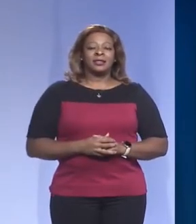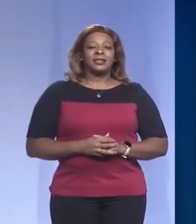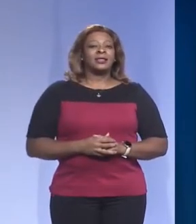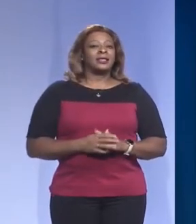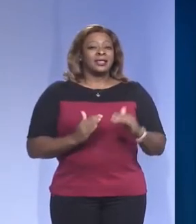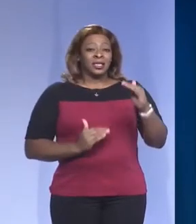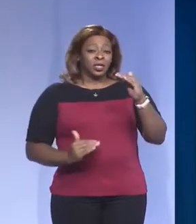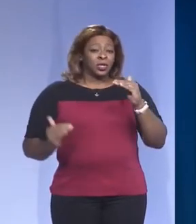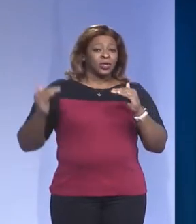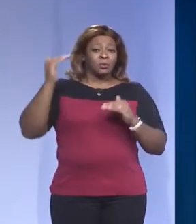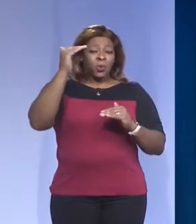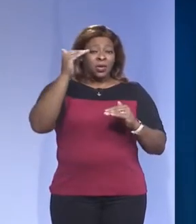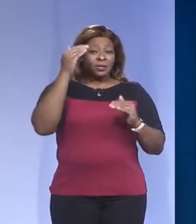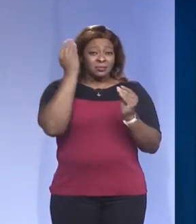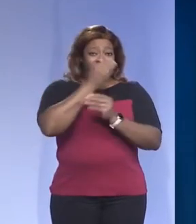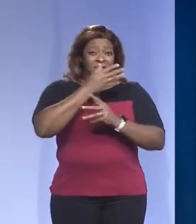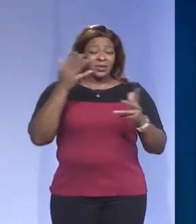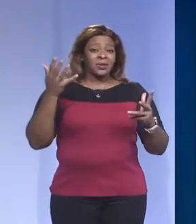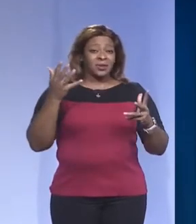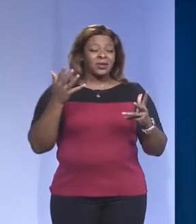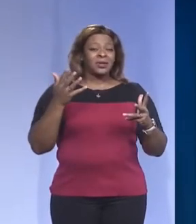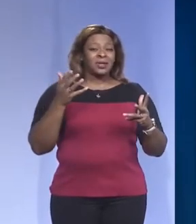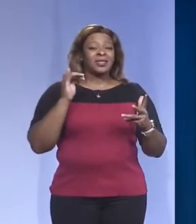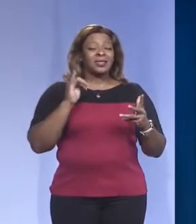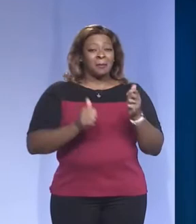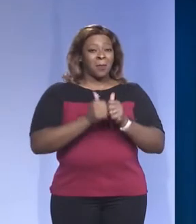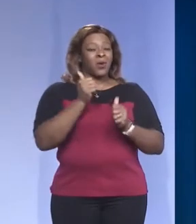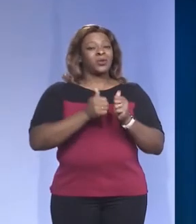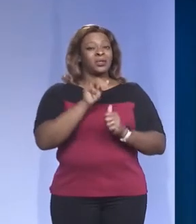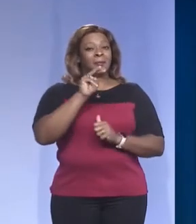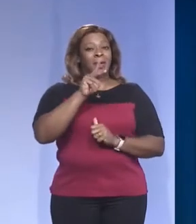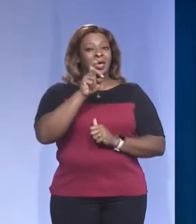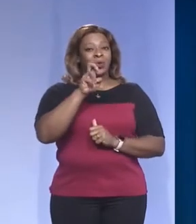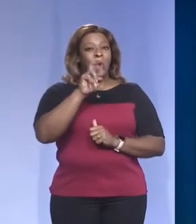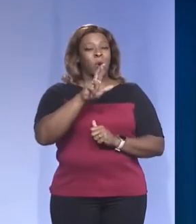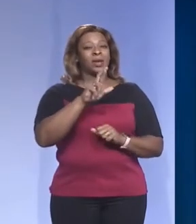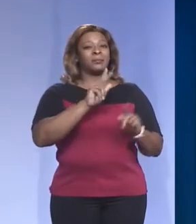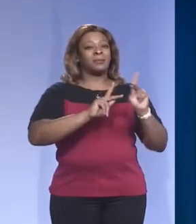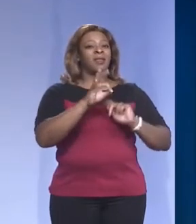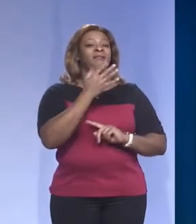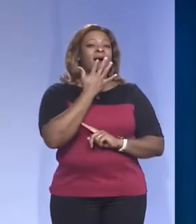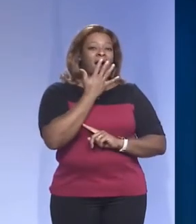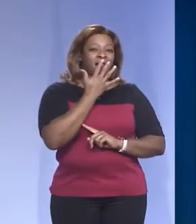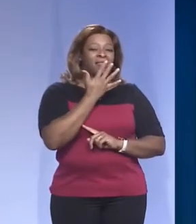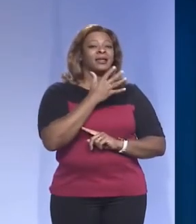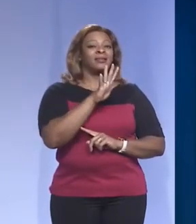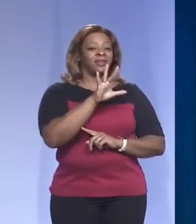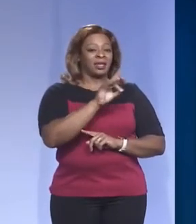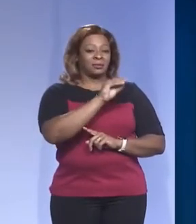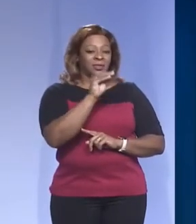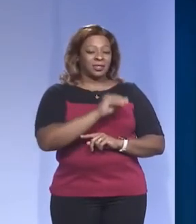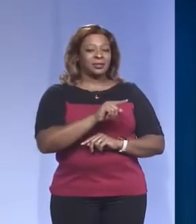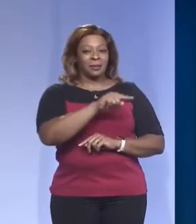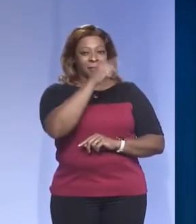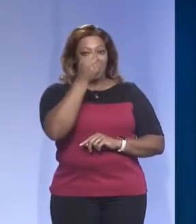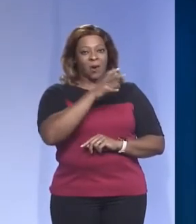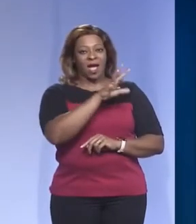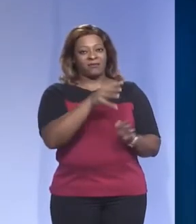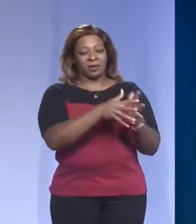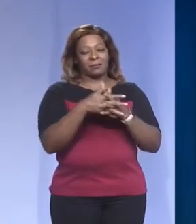disproportionate share of those born by our minority populations, 53% of the children have been Black or African